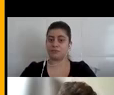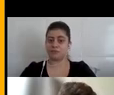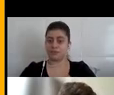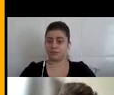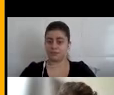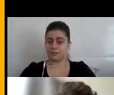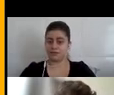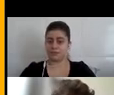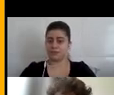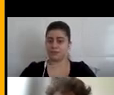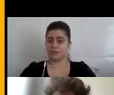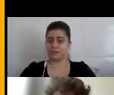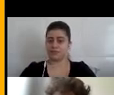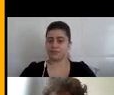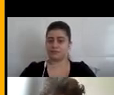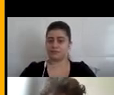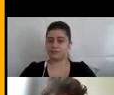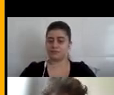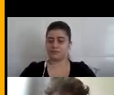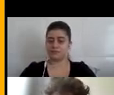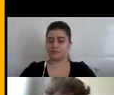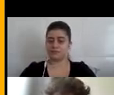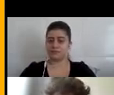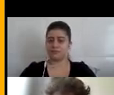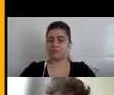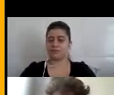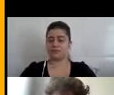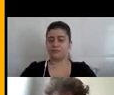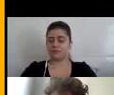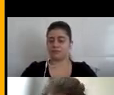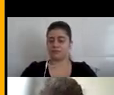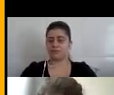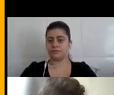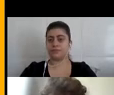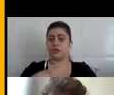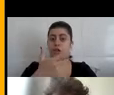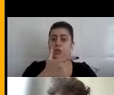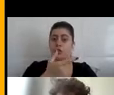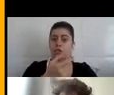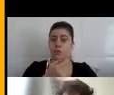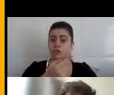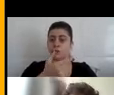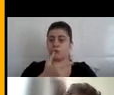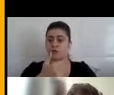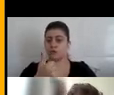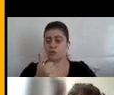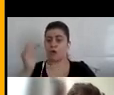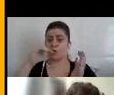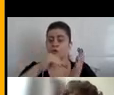in 2021. The last one that signed the pact in South America is the city of Recife, just a couple of weeks